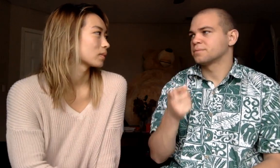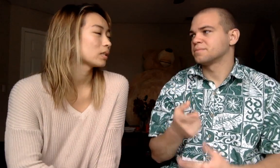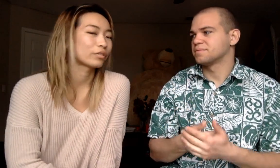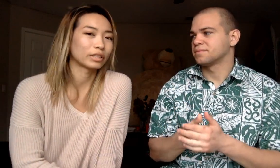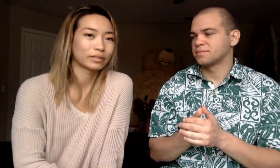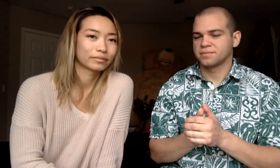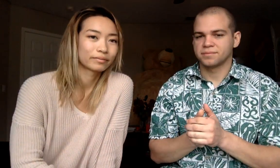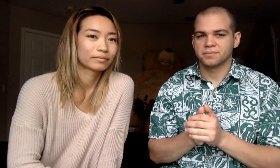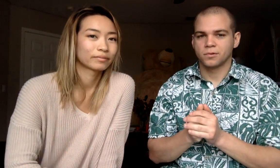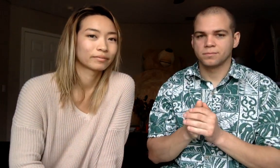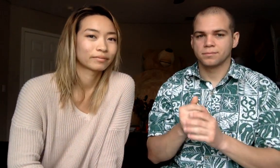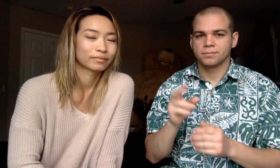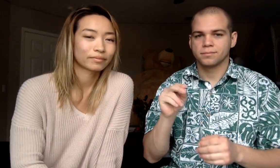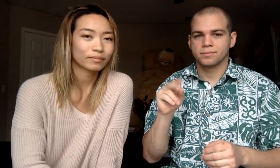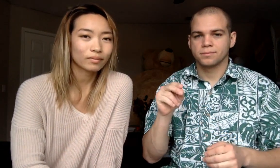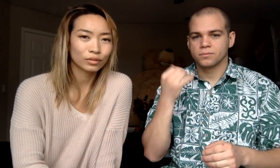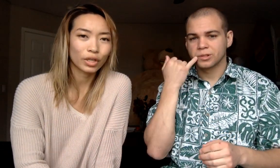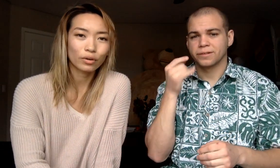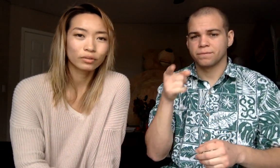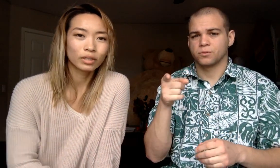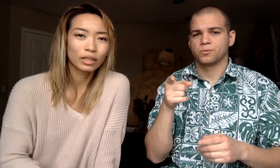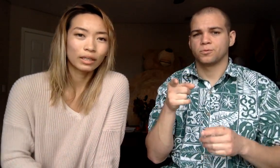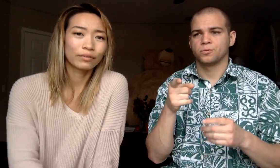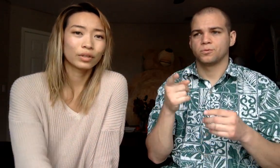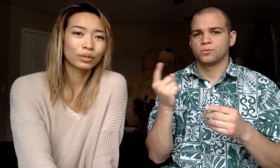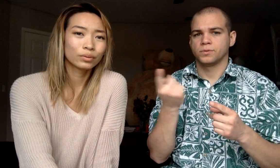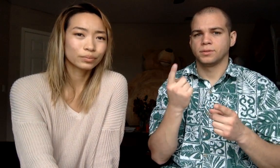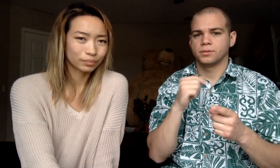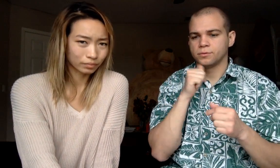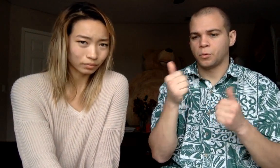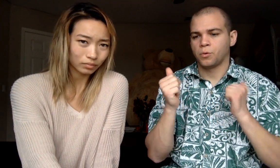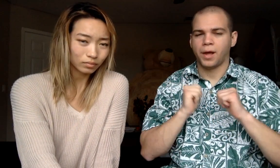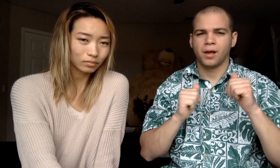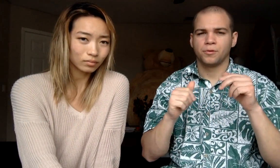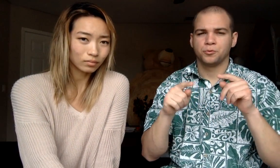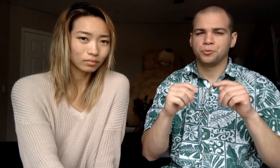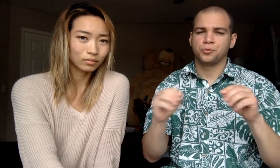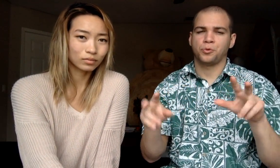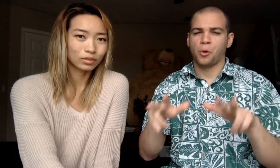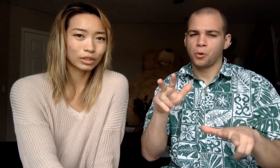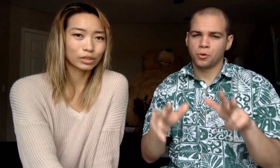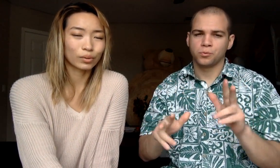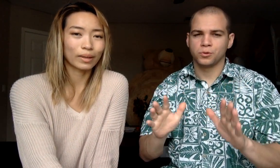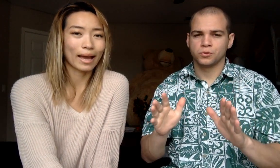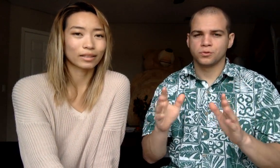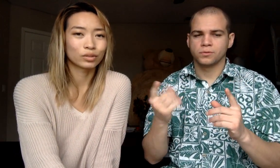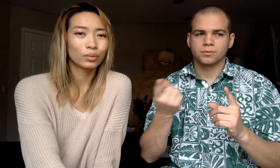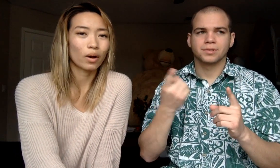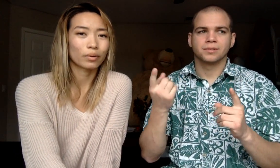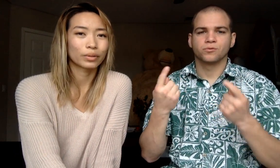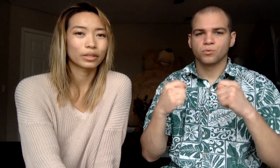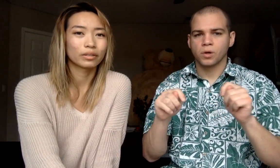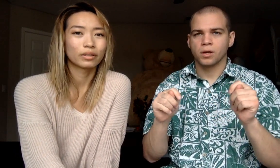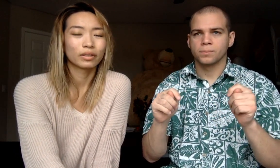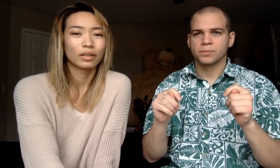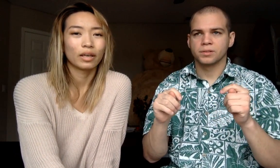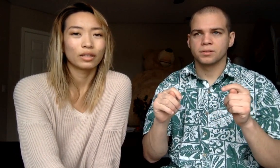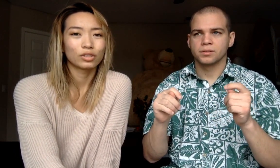really. No. If you just don't act too awkward, just